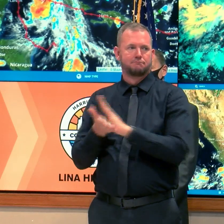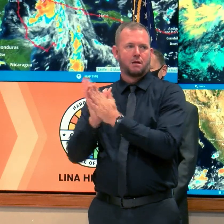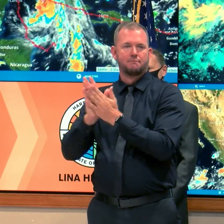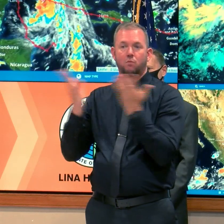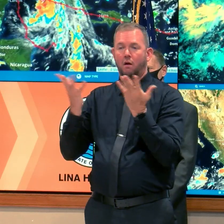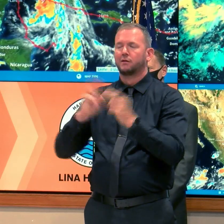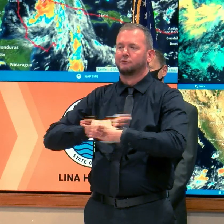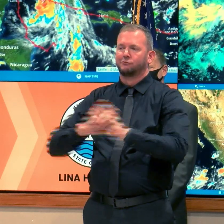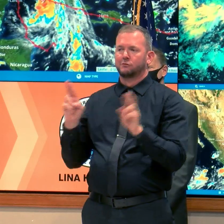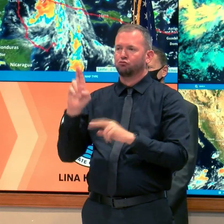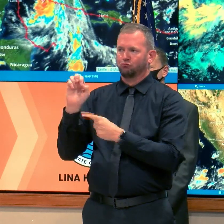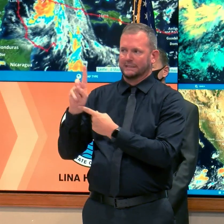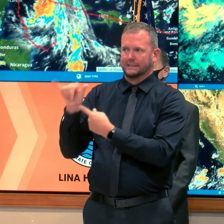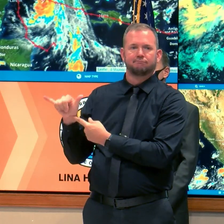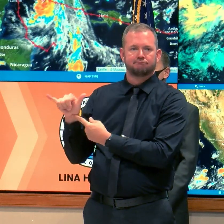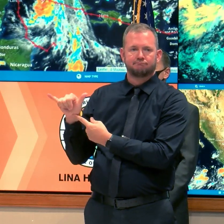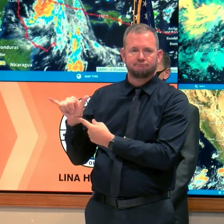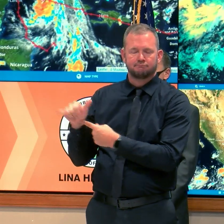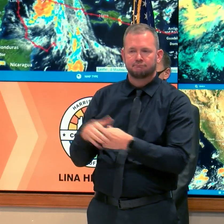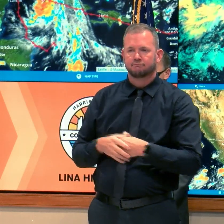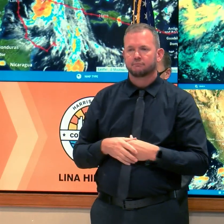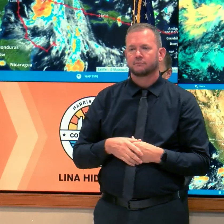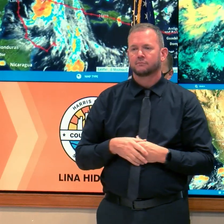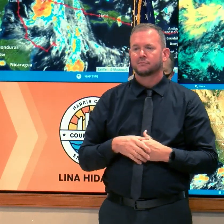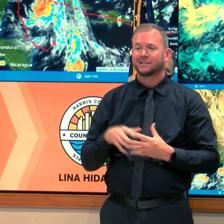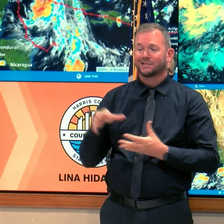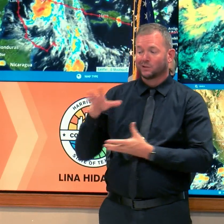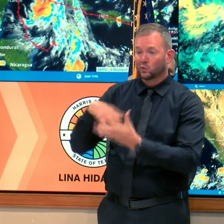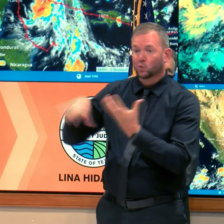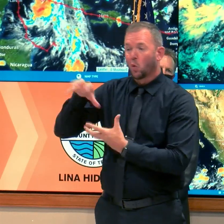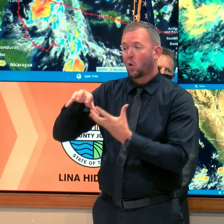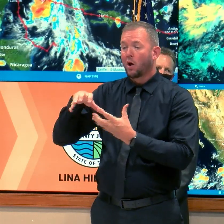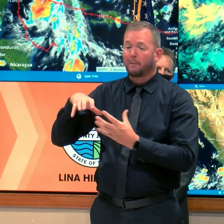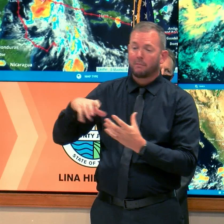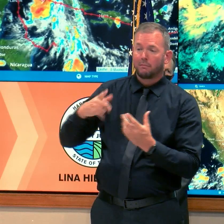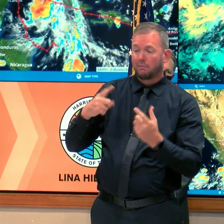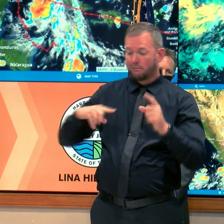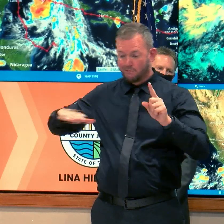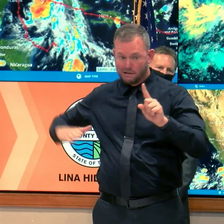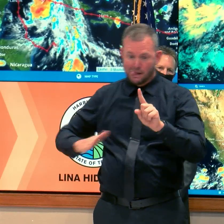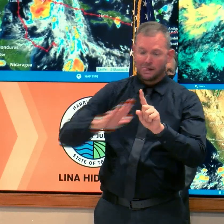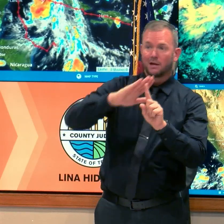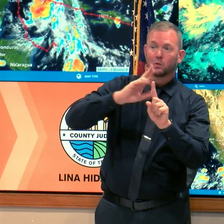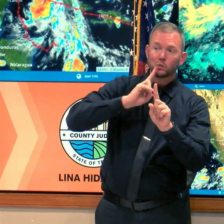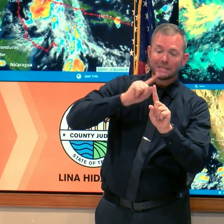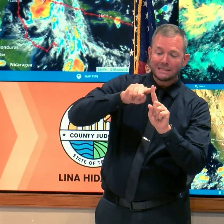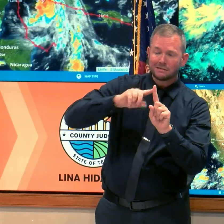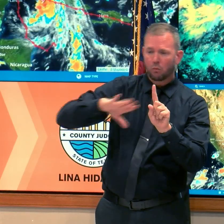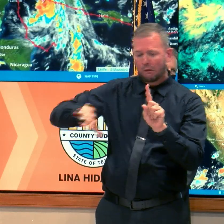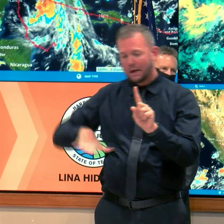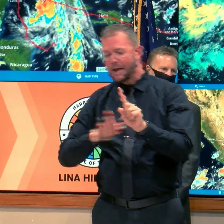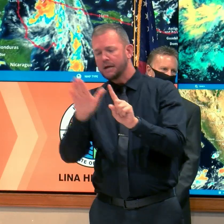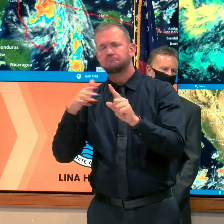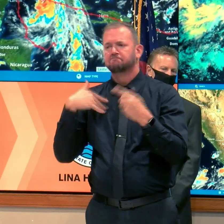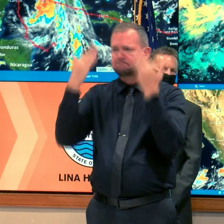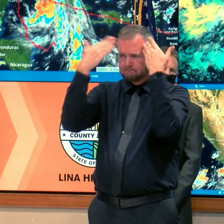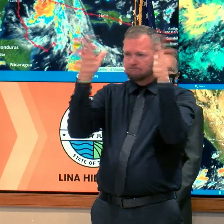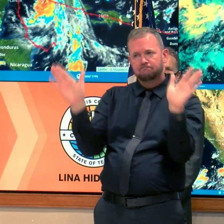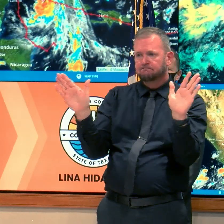bit to the left or more to the right. So at this moment, until we know more, sometime tomorrow, just